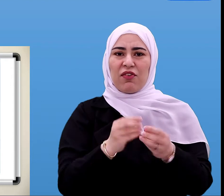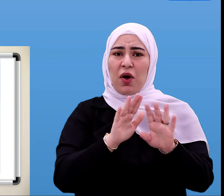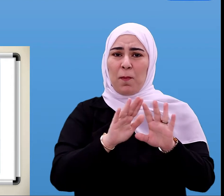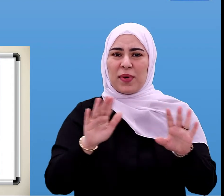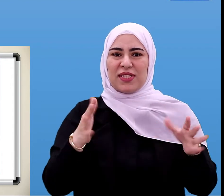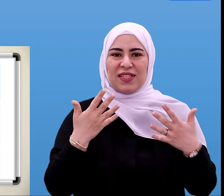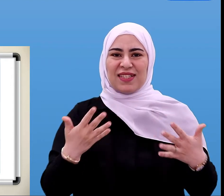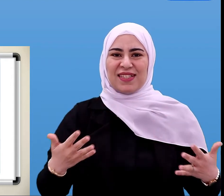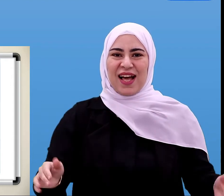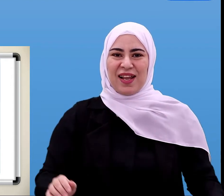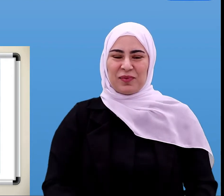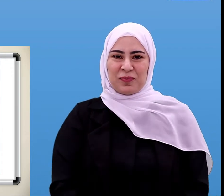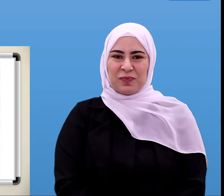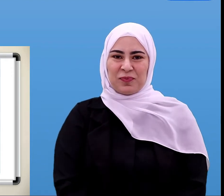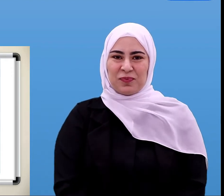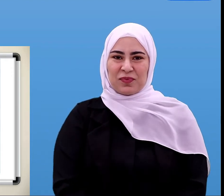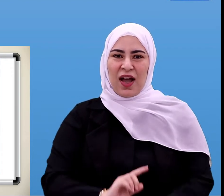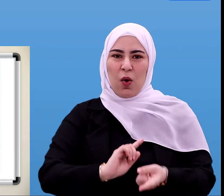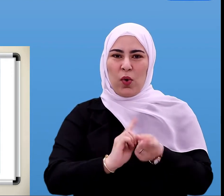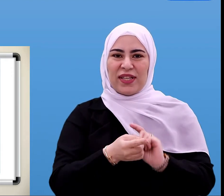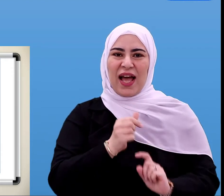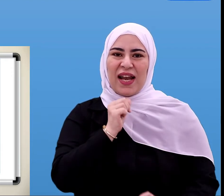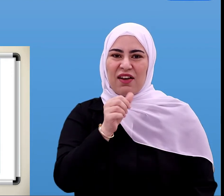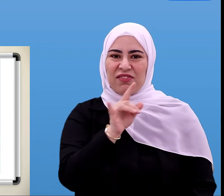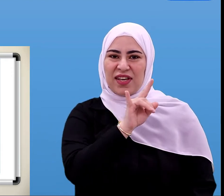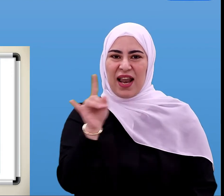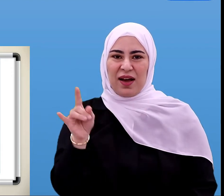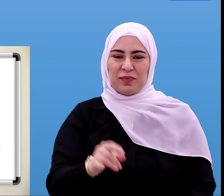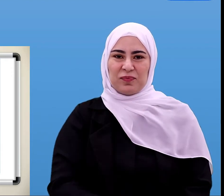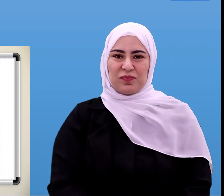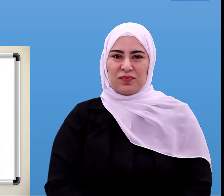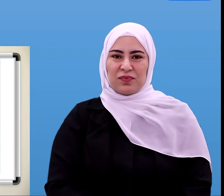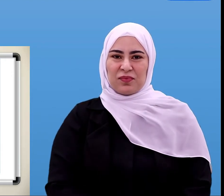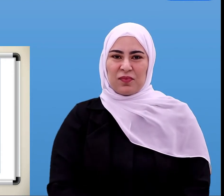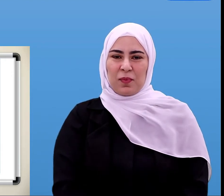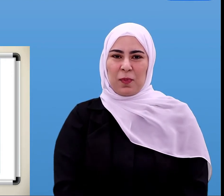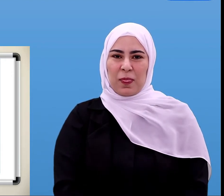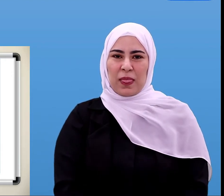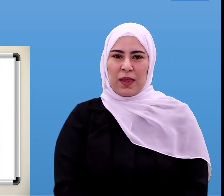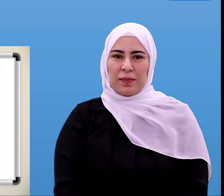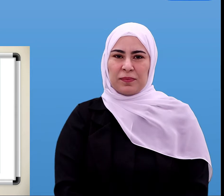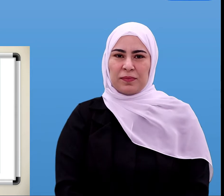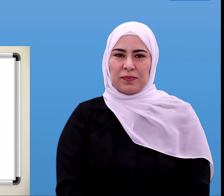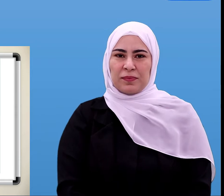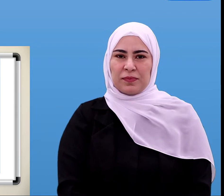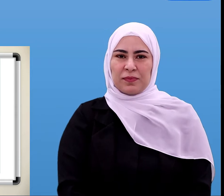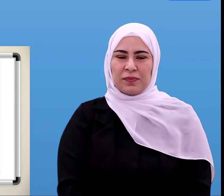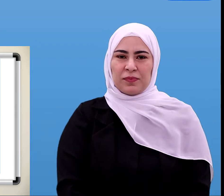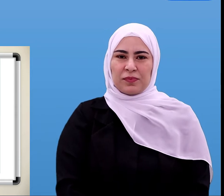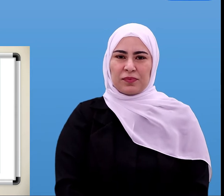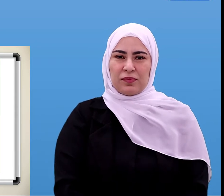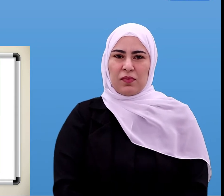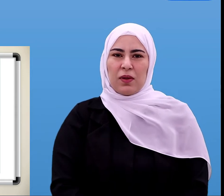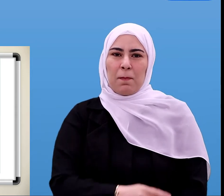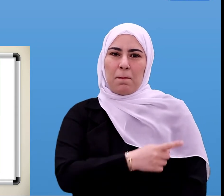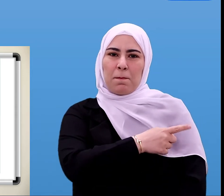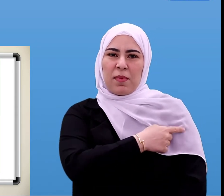to the word has. It will be hasn't. For example, I can also